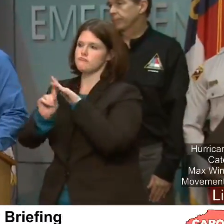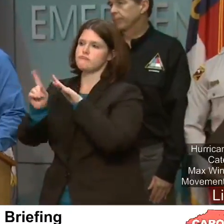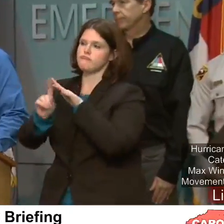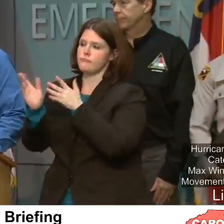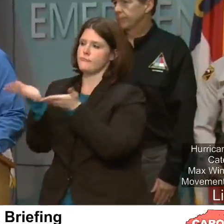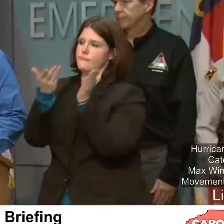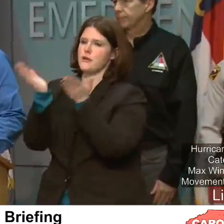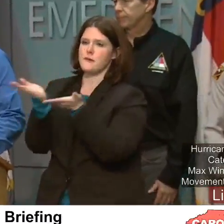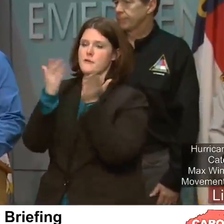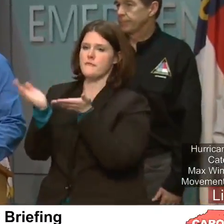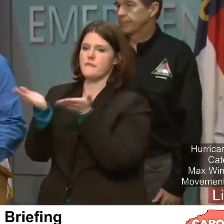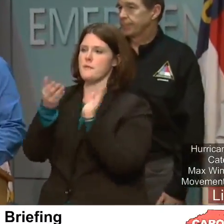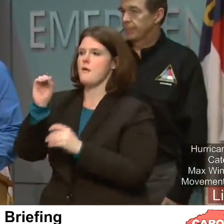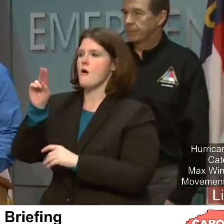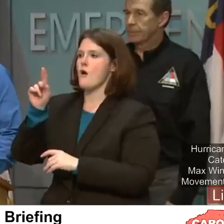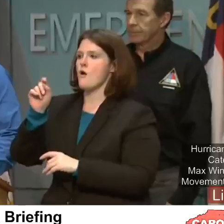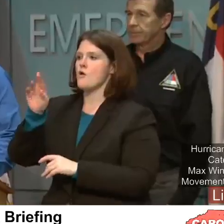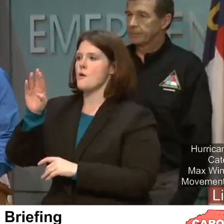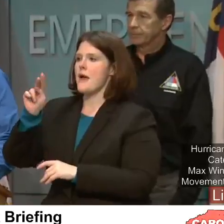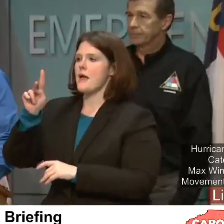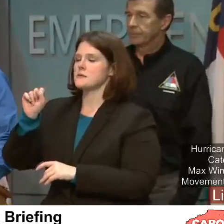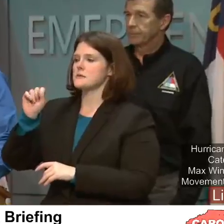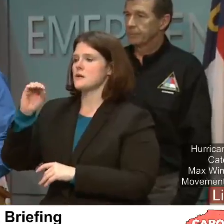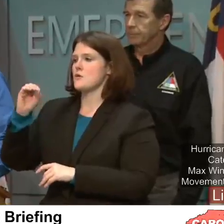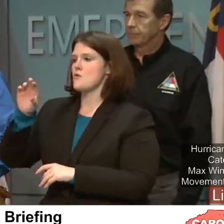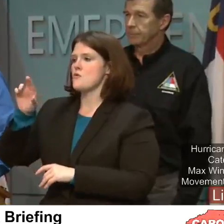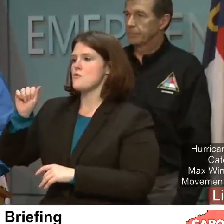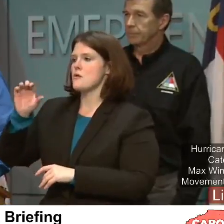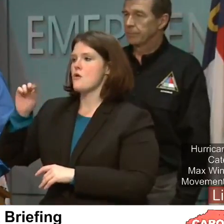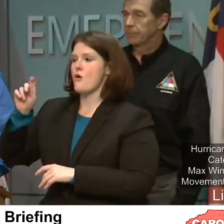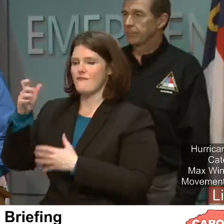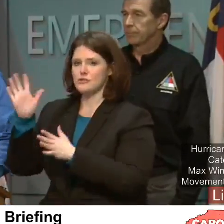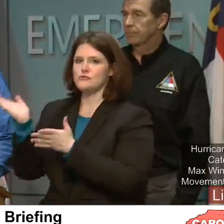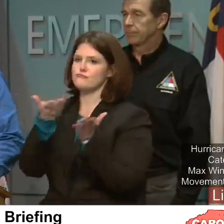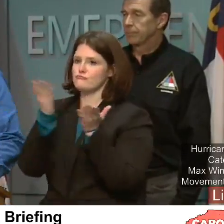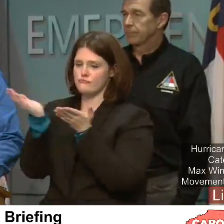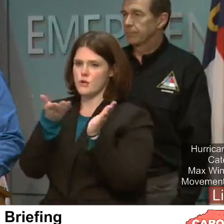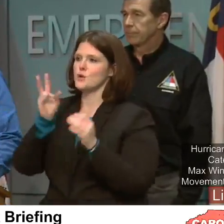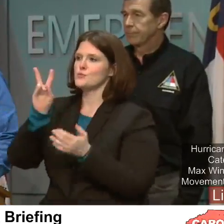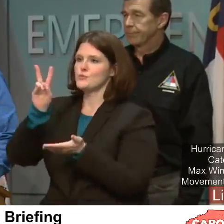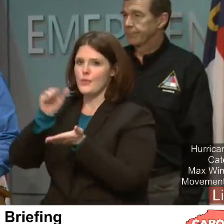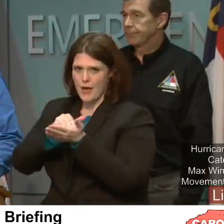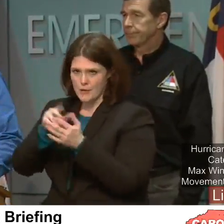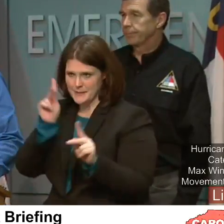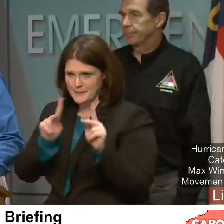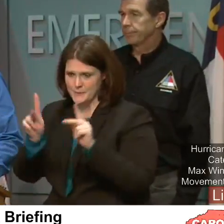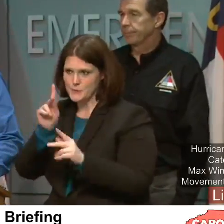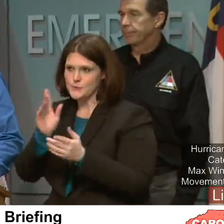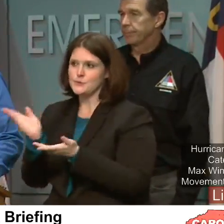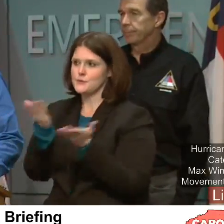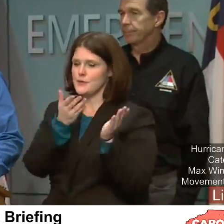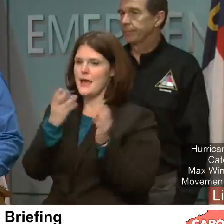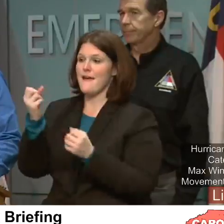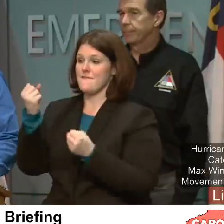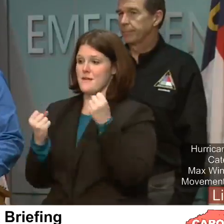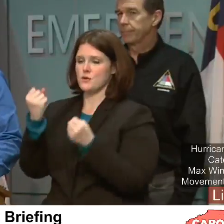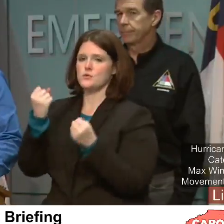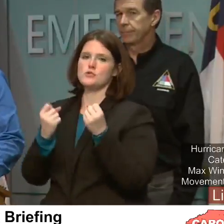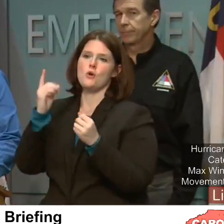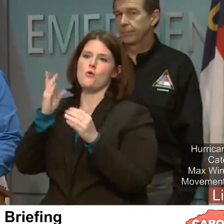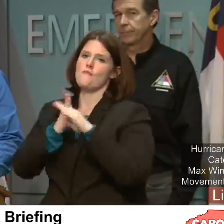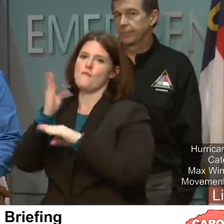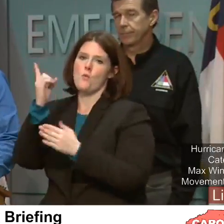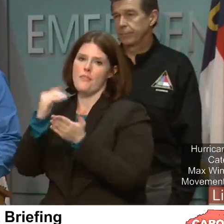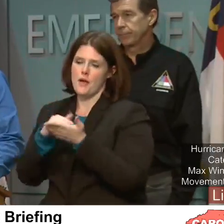at Ocracoke, and that included moving more than 2,000 people and evacuating more than 1,000 vehicles. And so